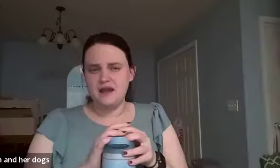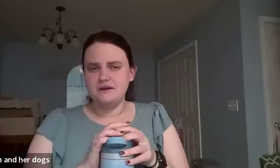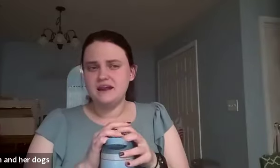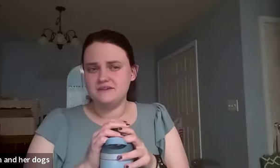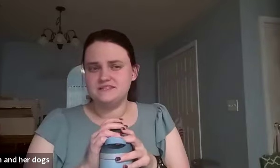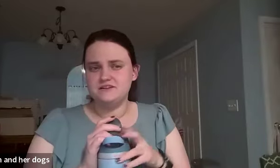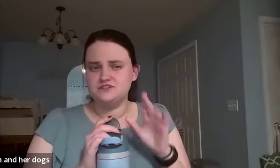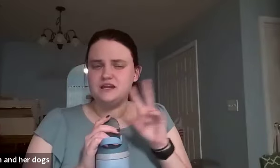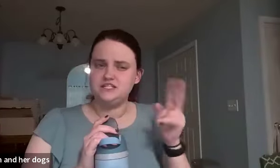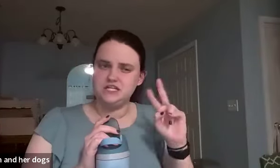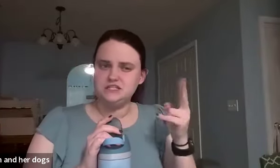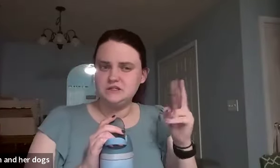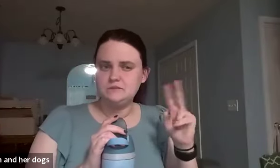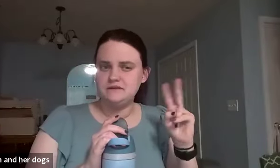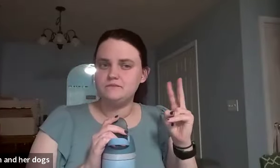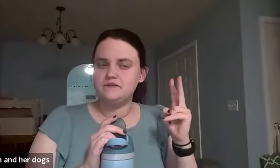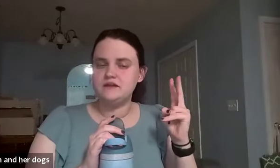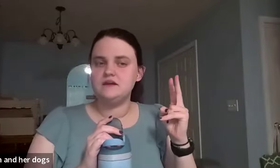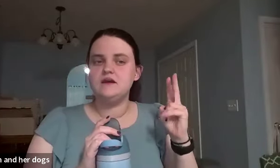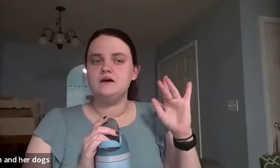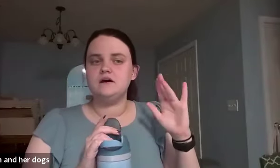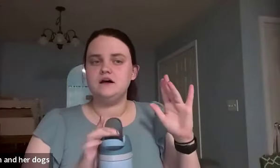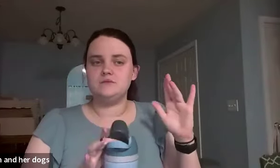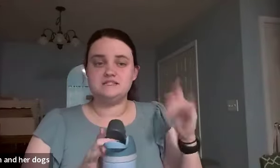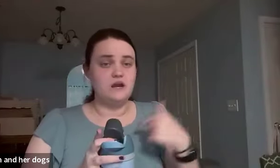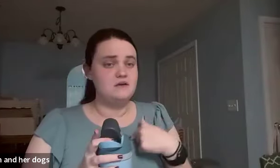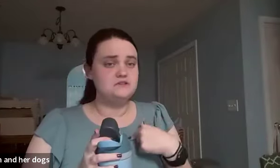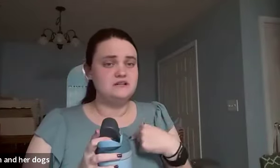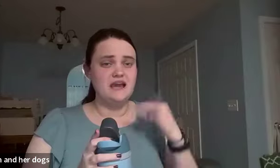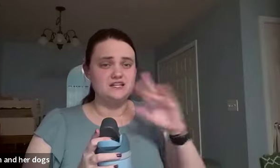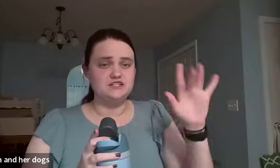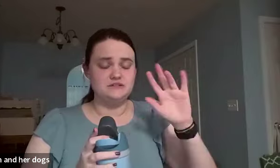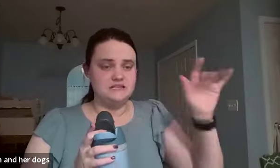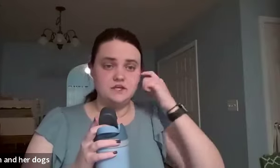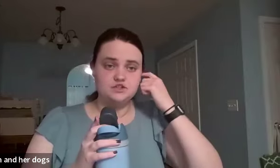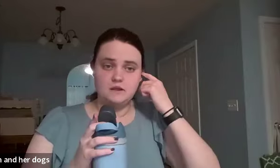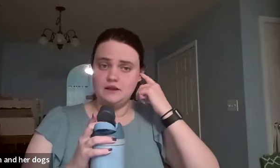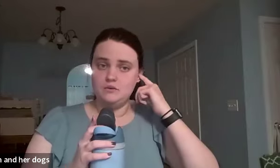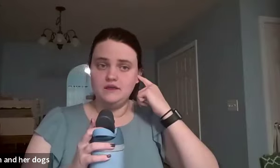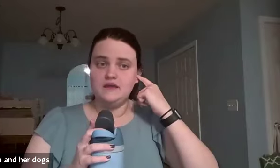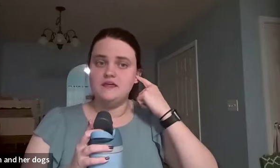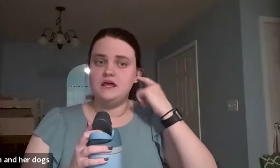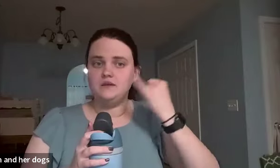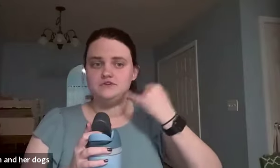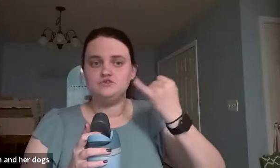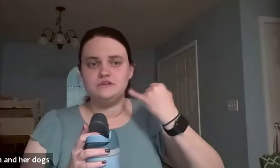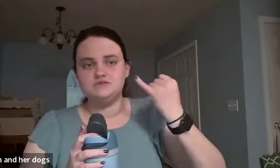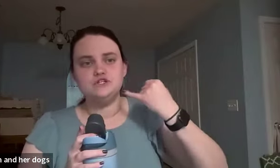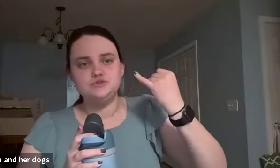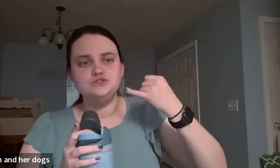That one I have seen also kind of change a little bit with it. Because when I was learning it, I just learned it as finger spelling only. And then coming to school, the kids were like, juice,